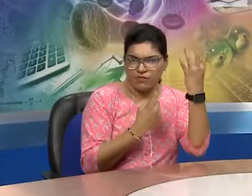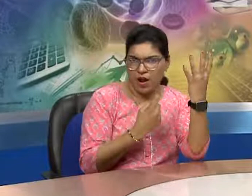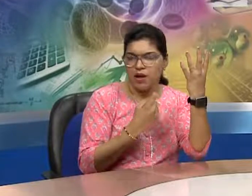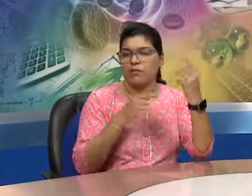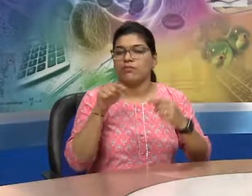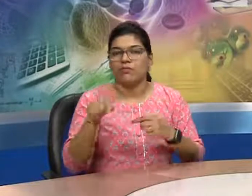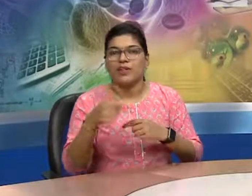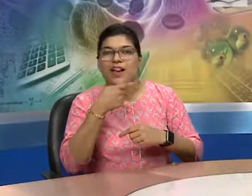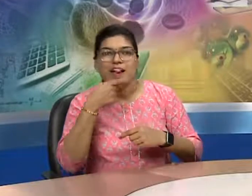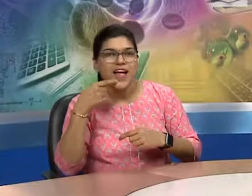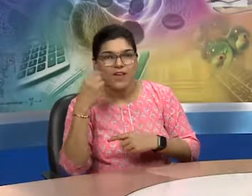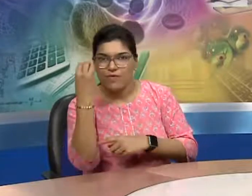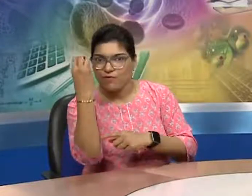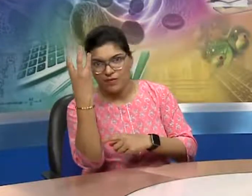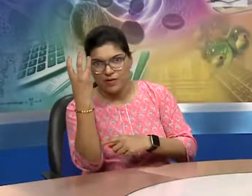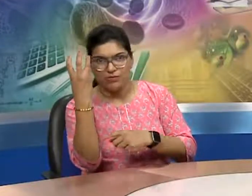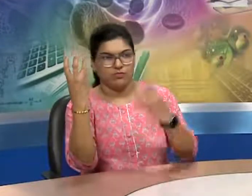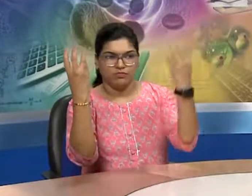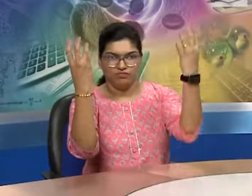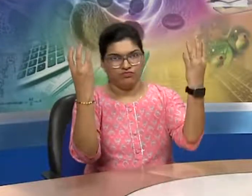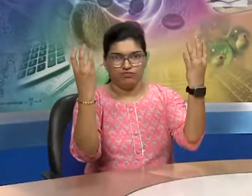different flowers